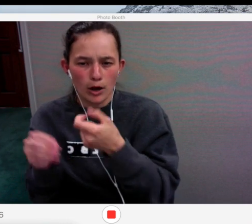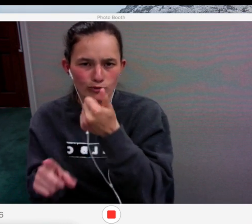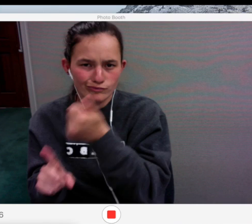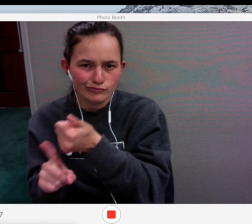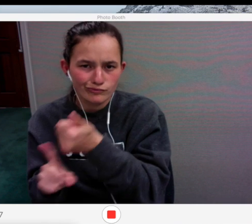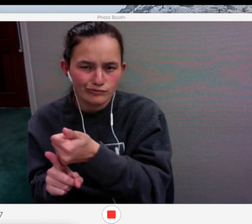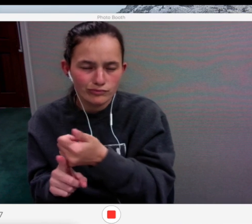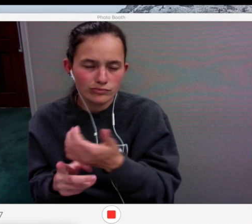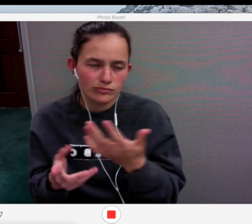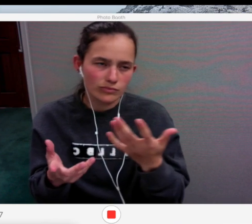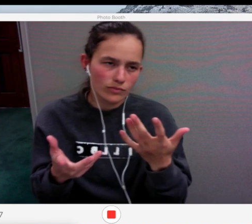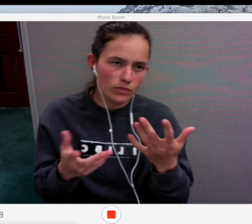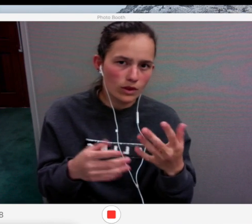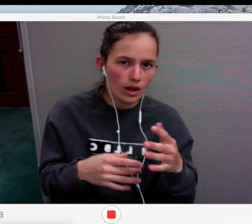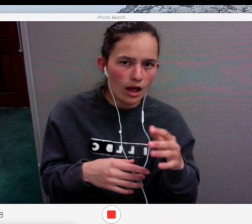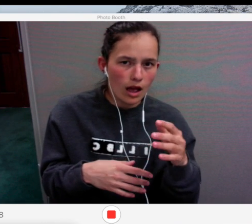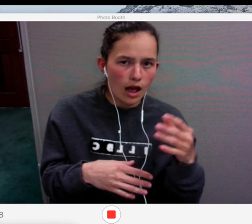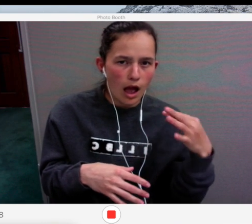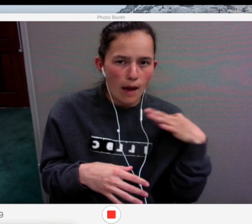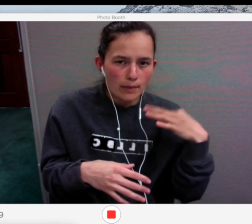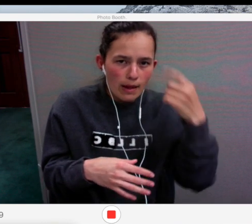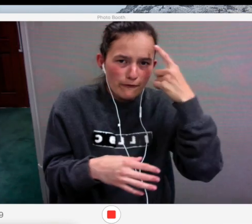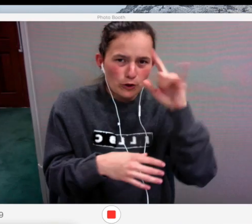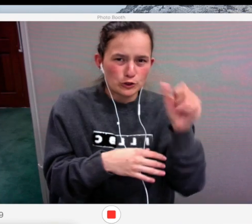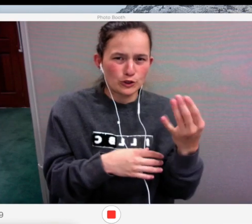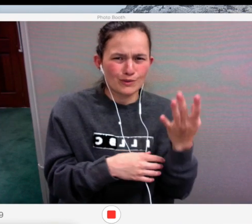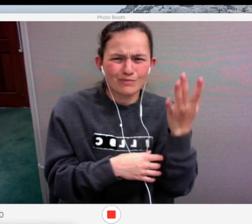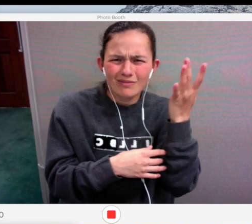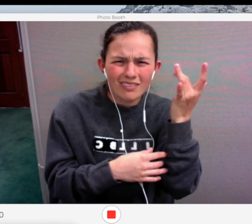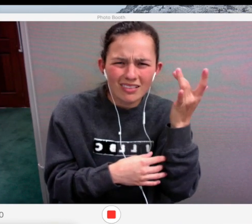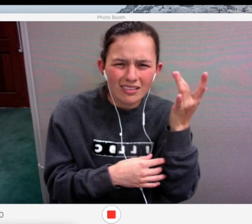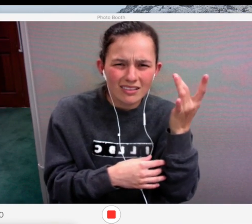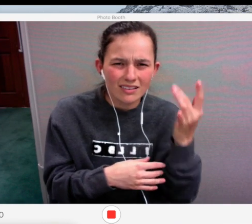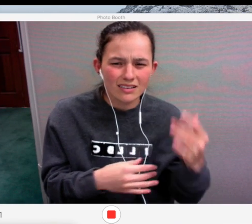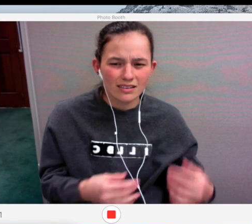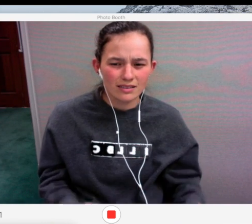Or why did you apply for this job?